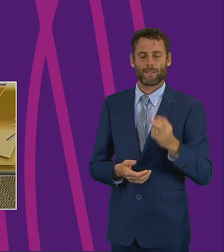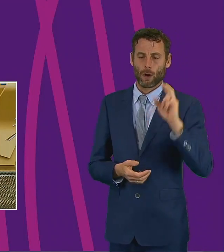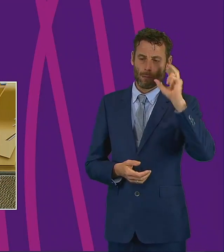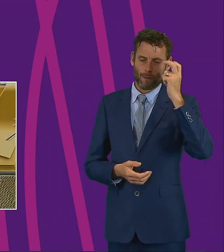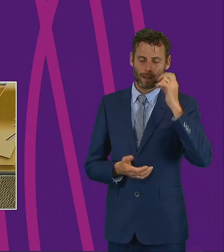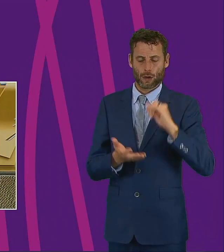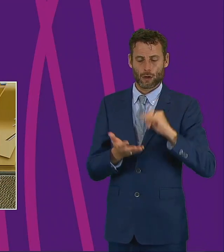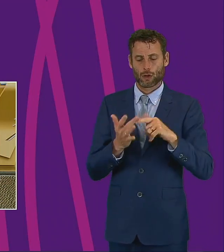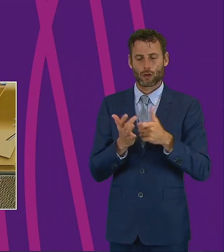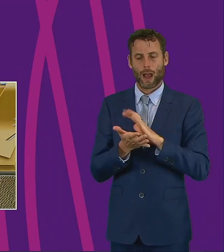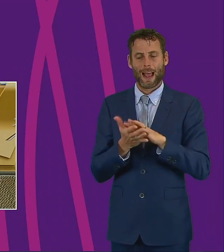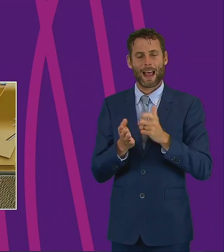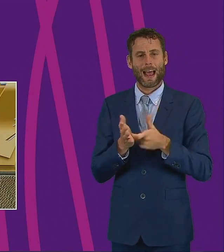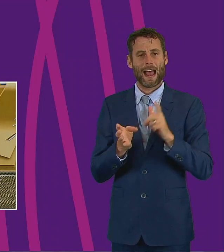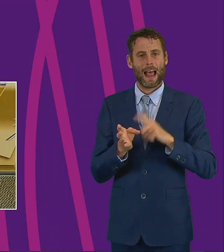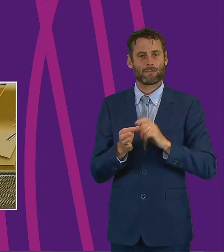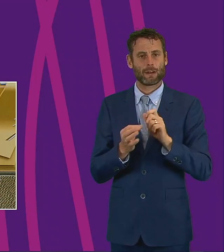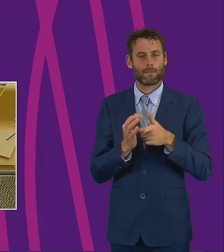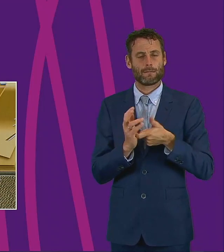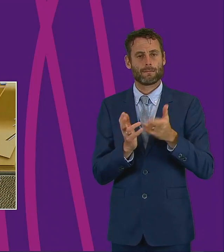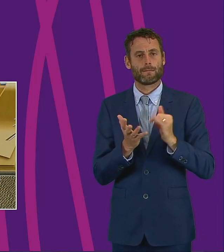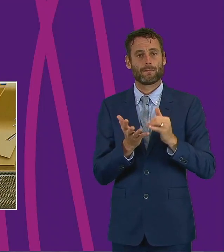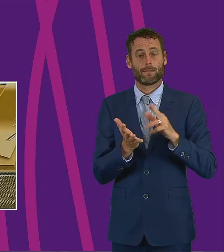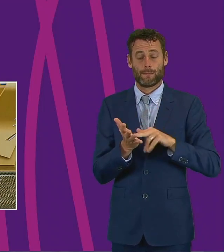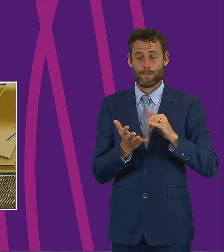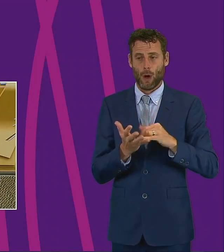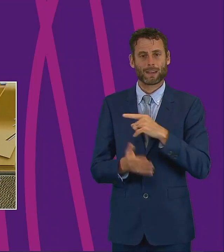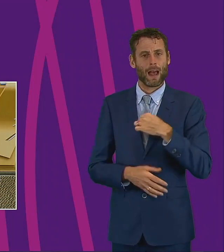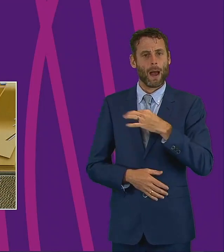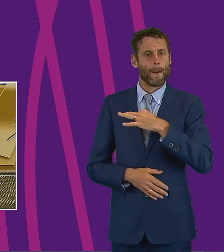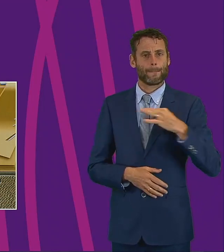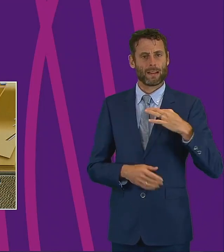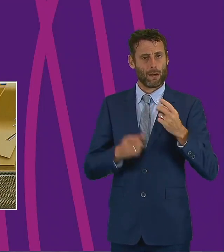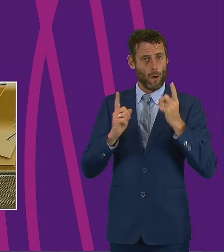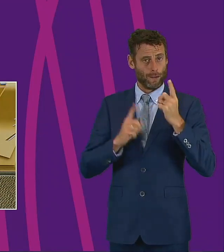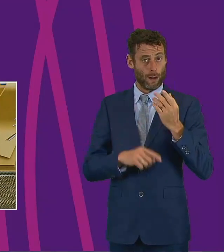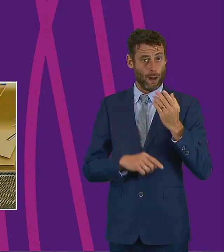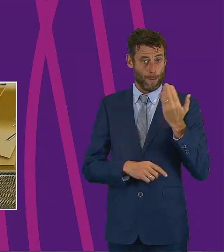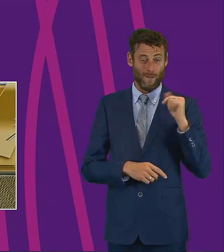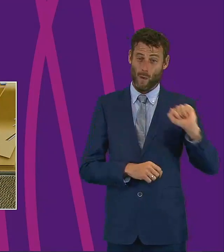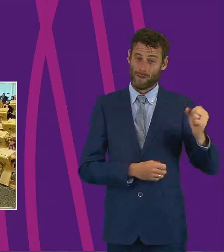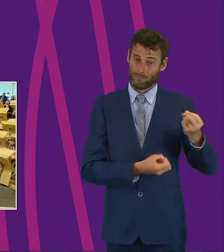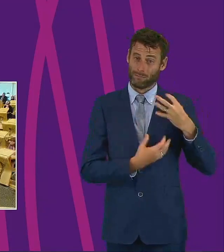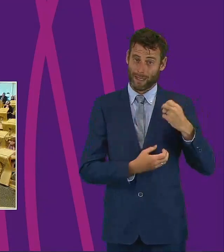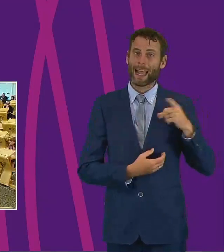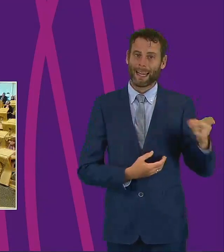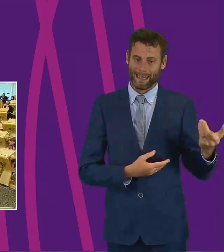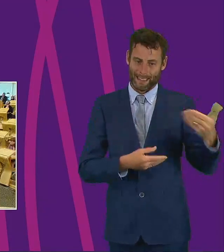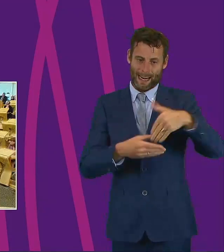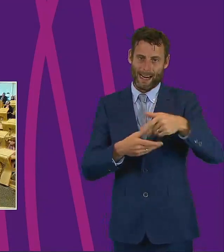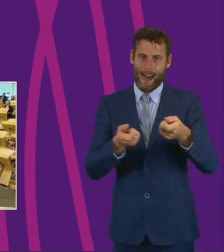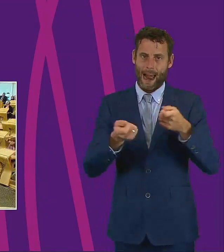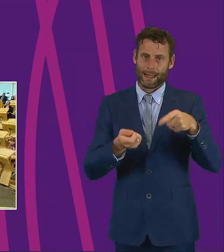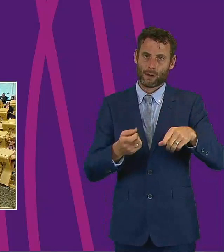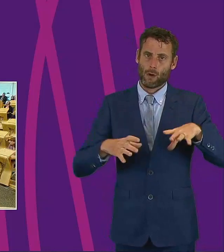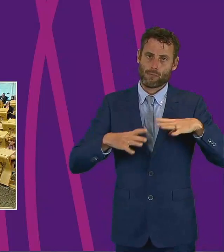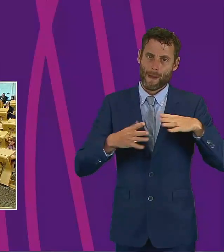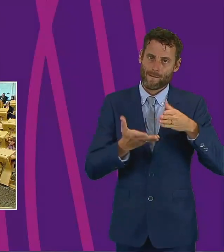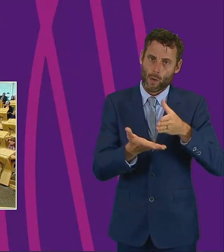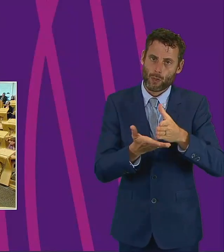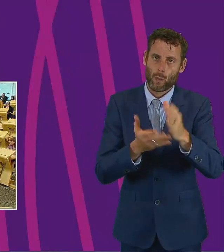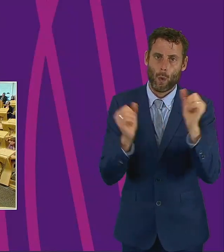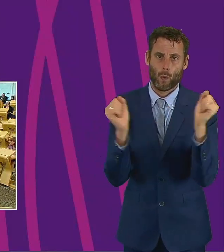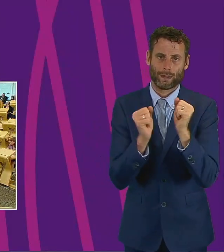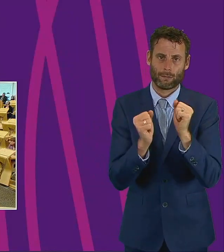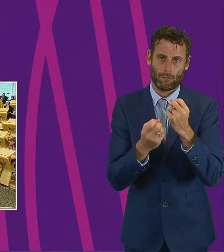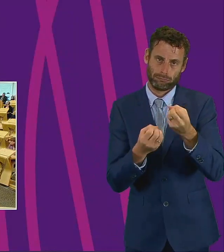Chief Medical Officer, is making recommendations in relation to winter preparedness. Gillian Martin. Thank the First Minister